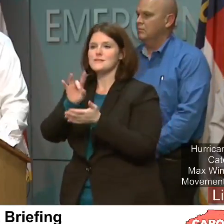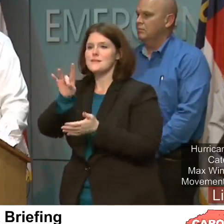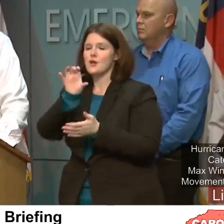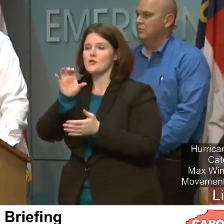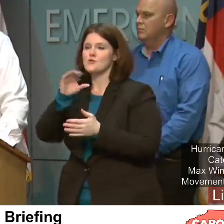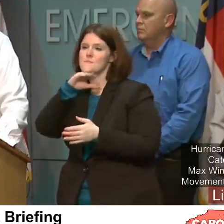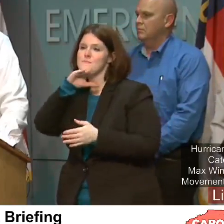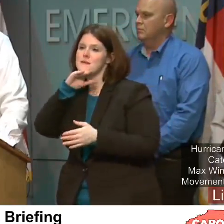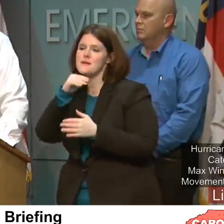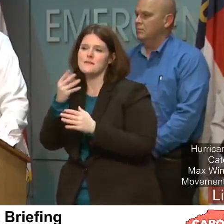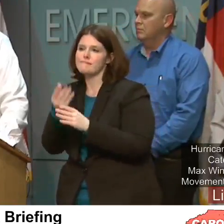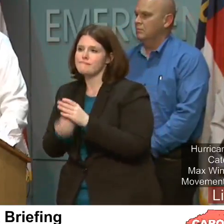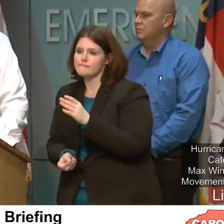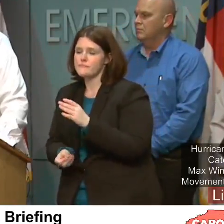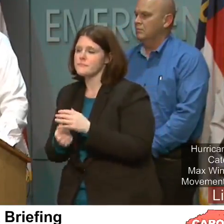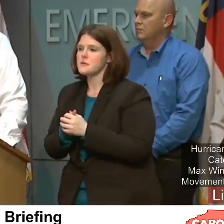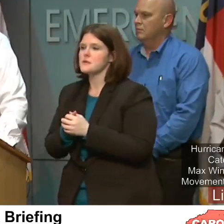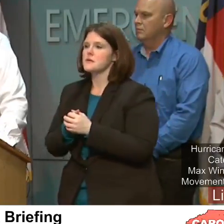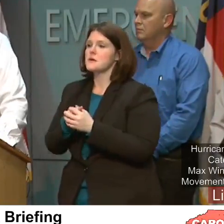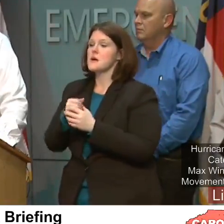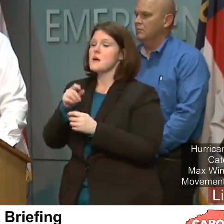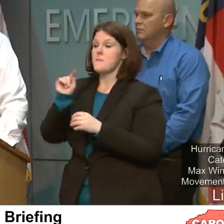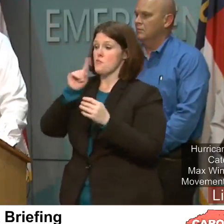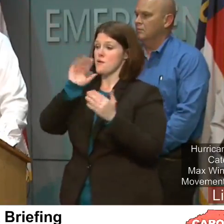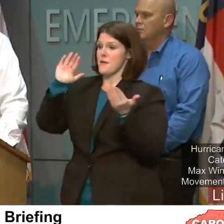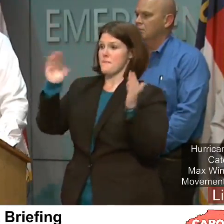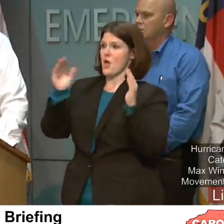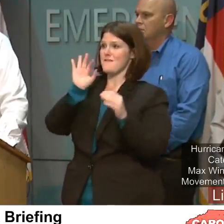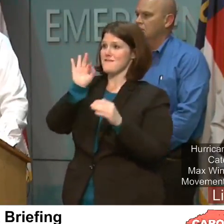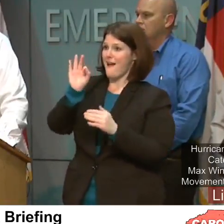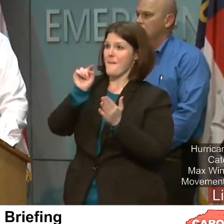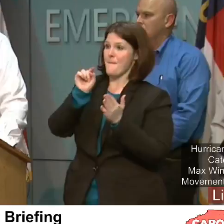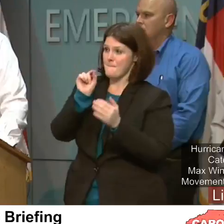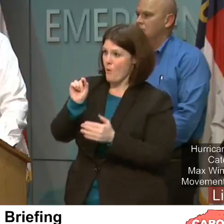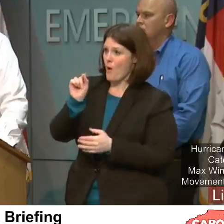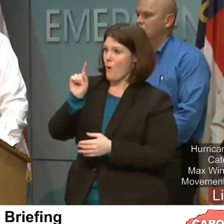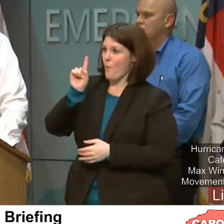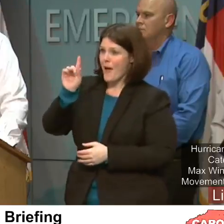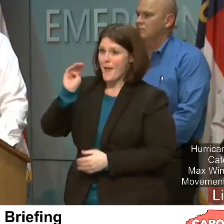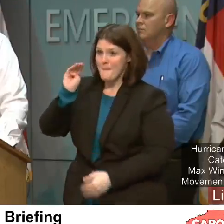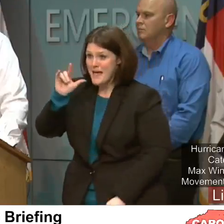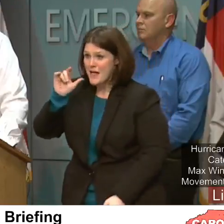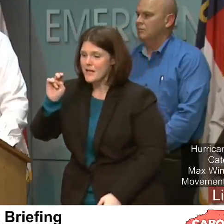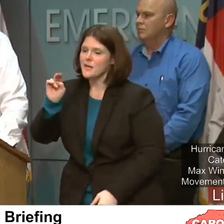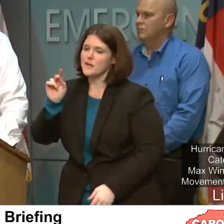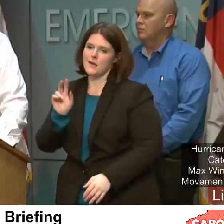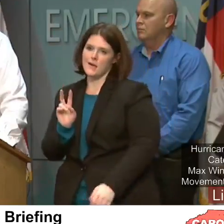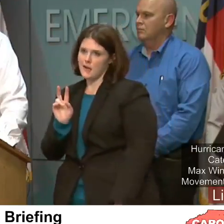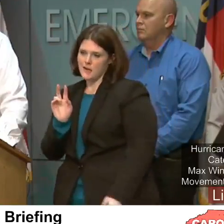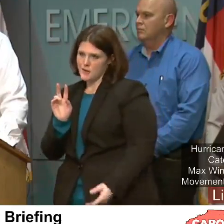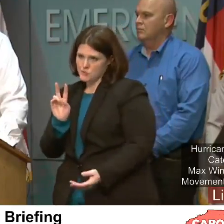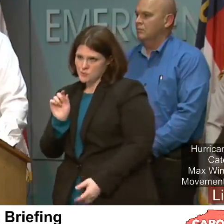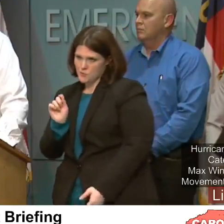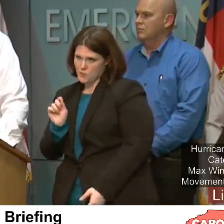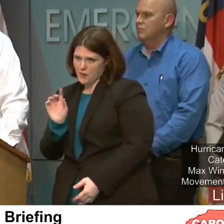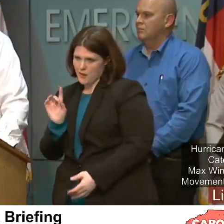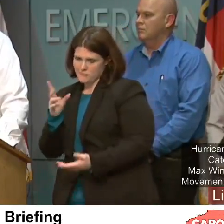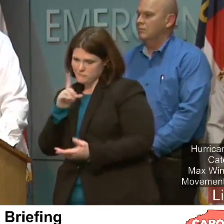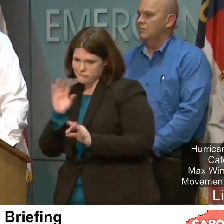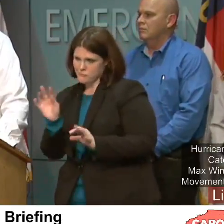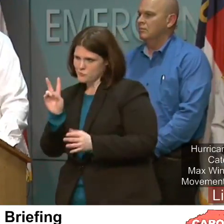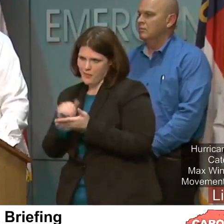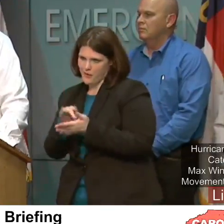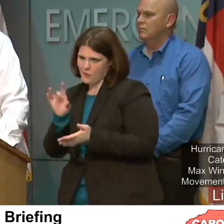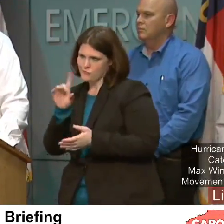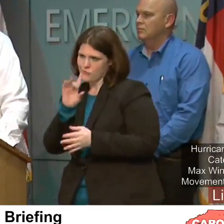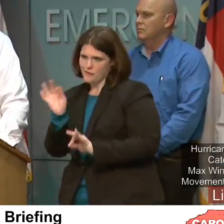were lost, but compared to the 9.1 million pigs that we have, it's very minimal. We did lose